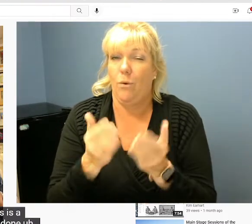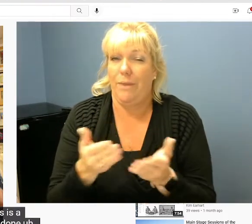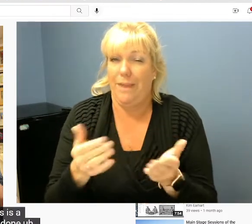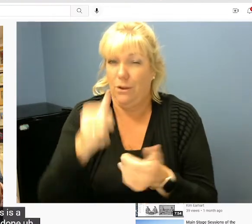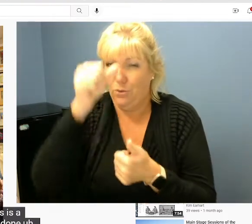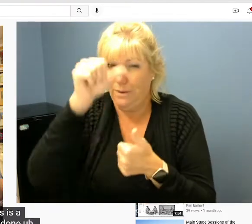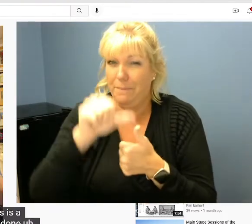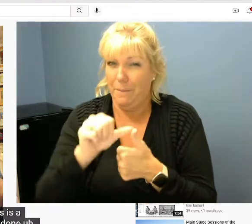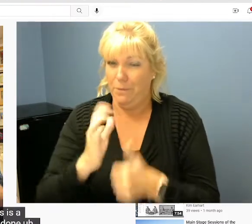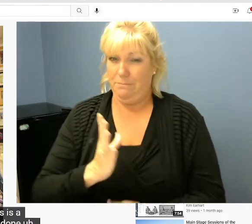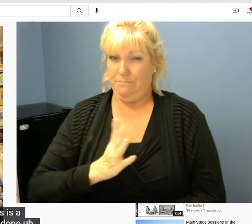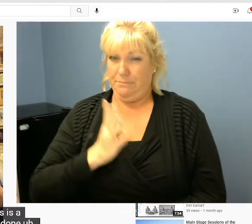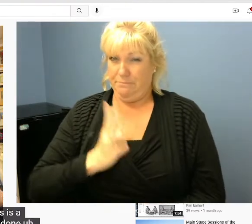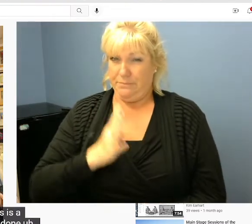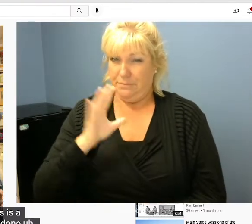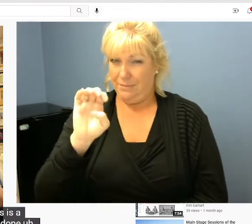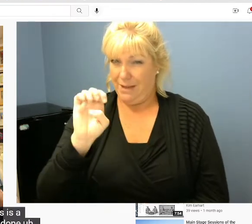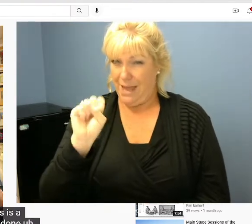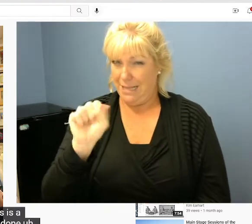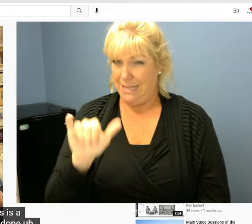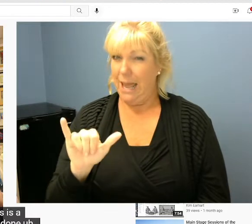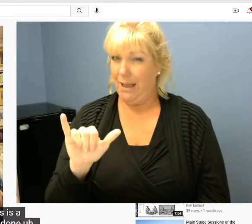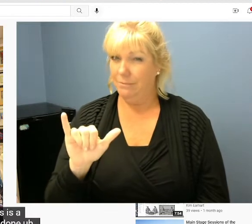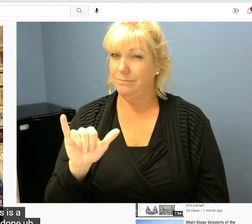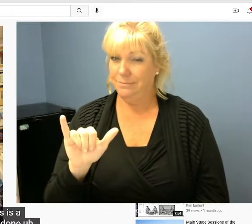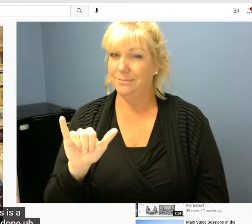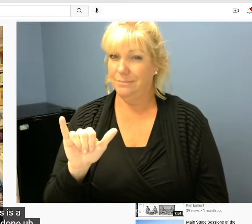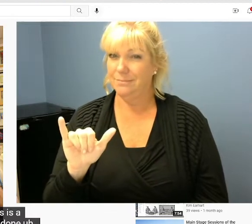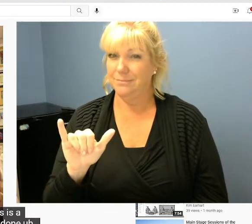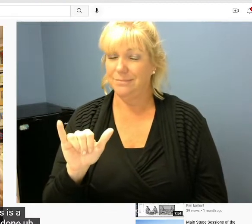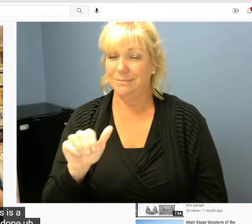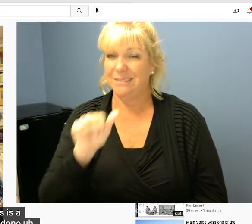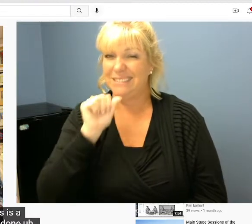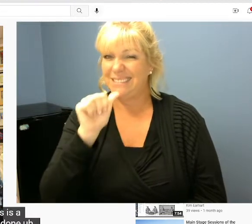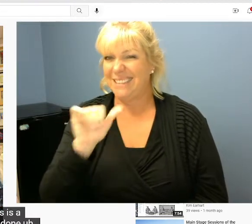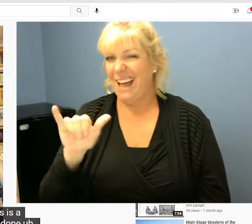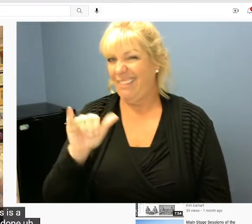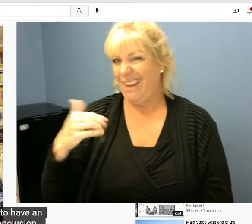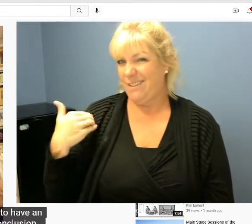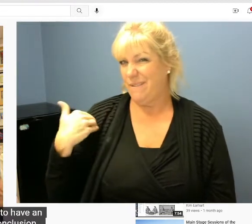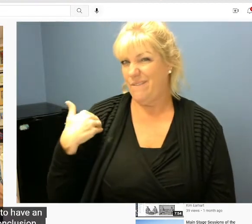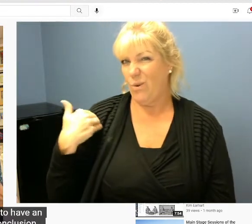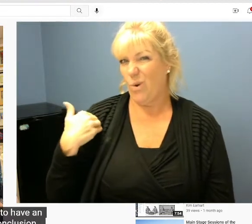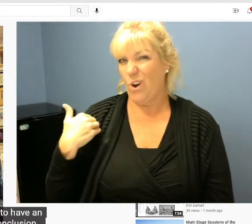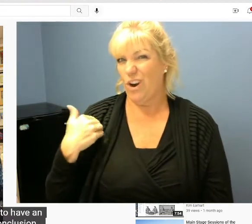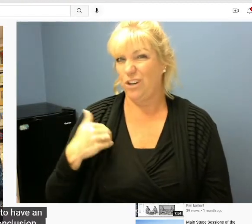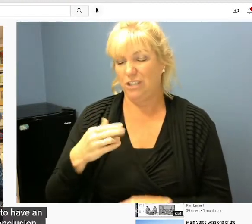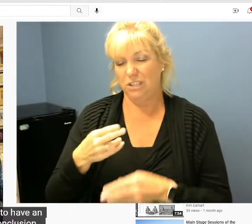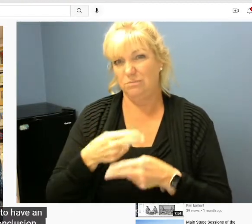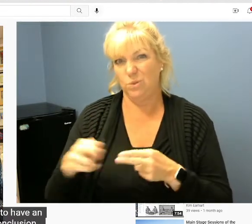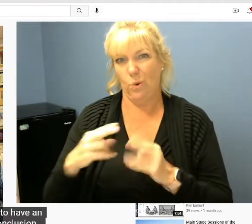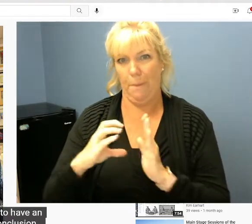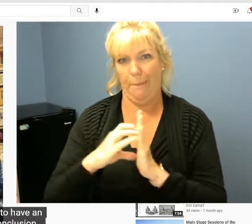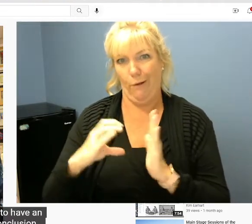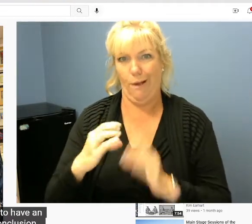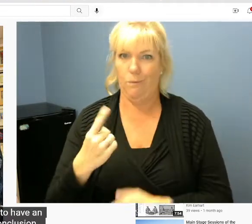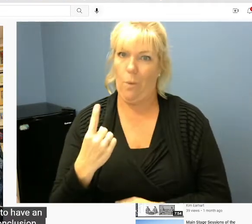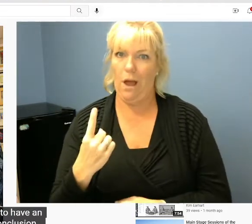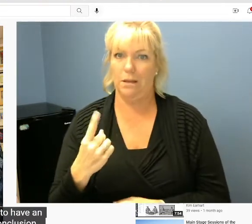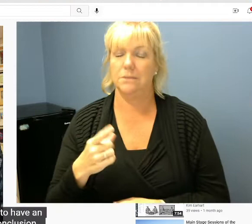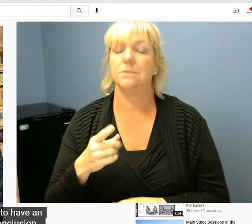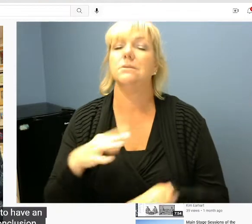This is a more formal essay than what you've done in other assignments. So you do want to have